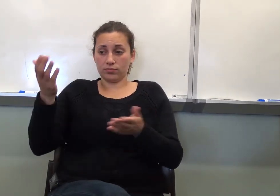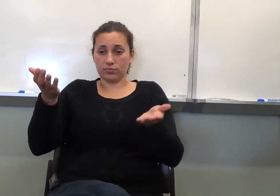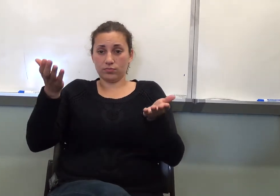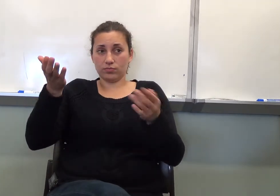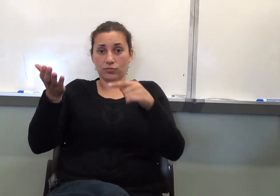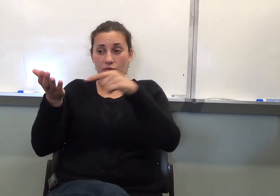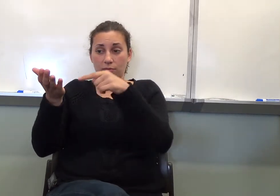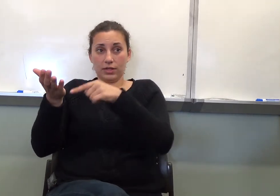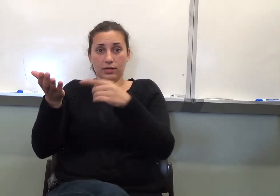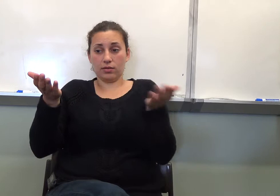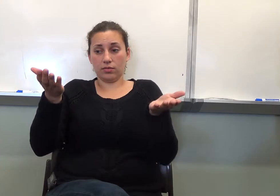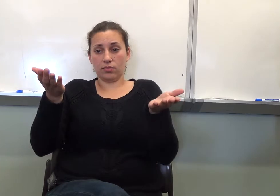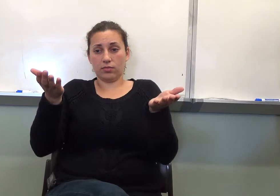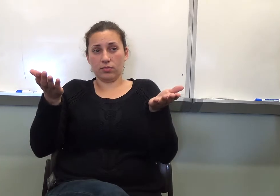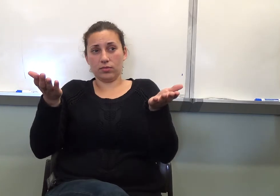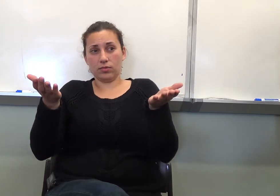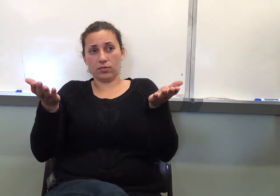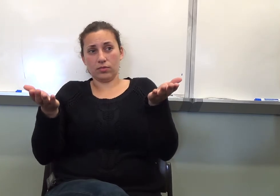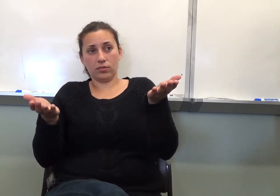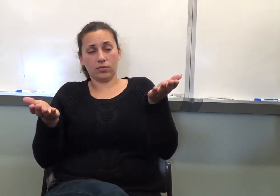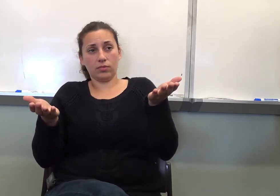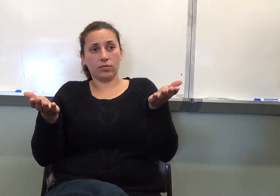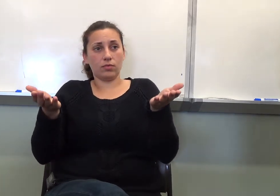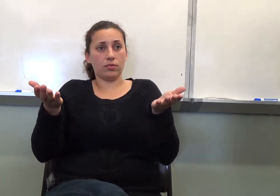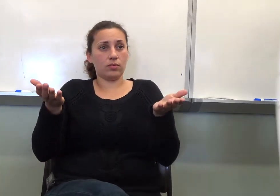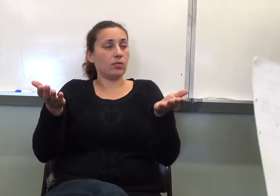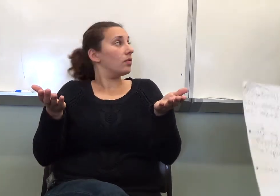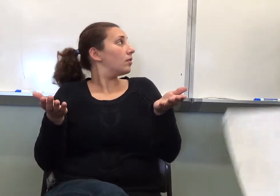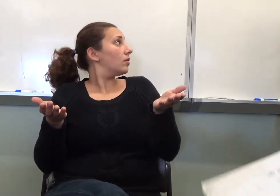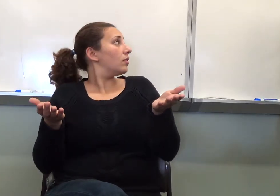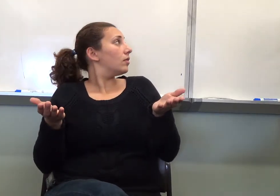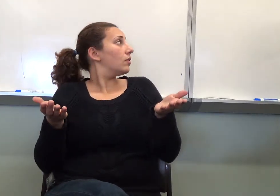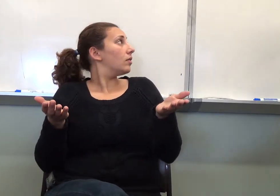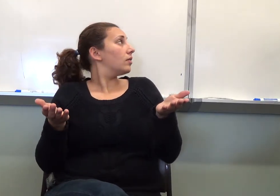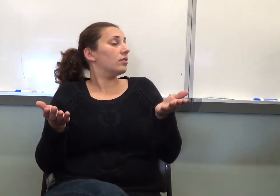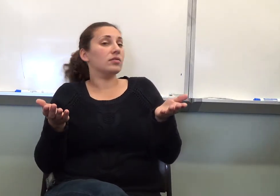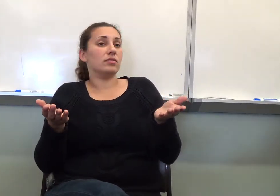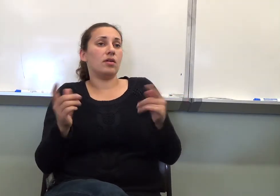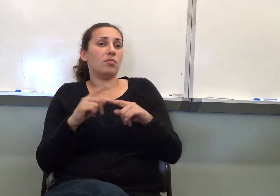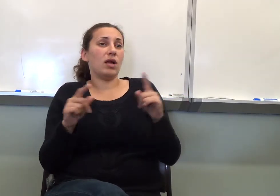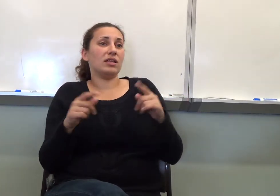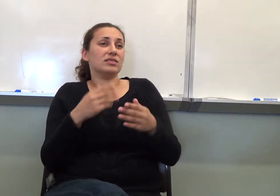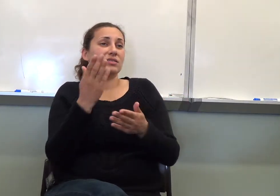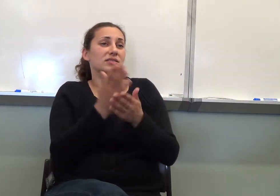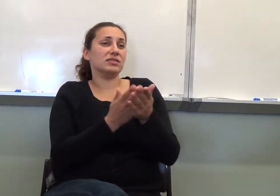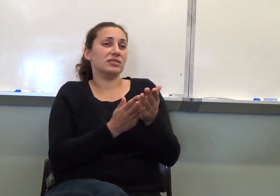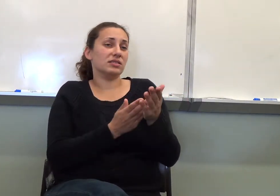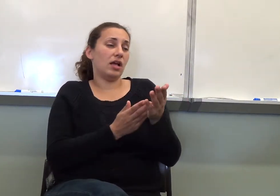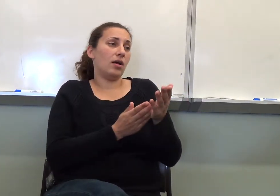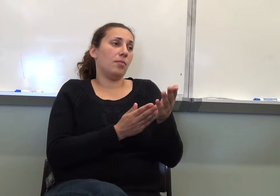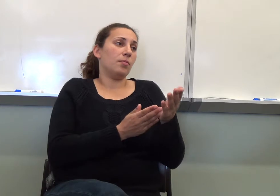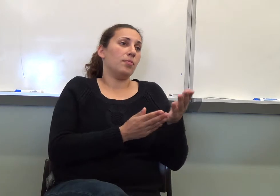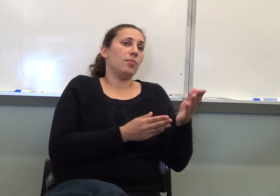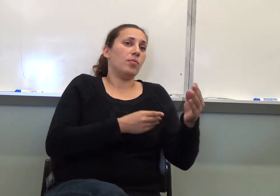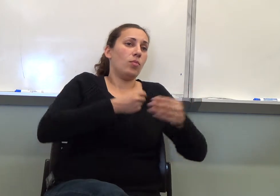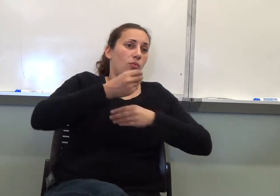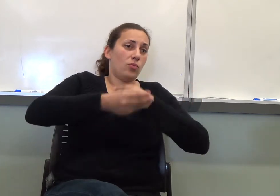side, still okay, it'll come back into balance. Huh? In other words, there are certain operations you can do to the left and right